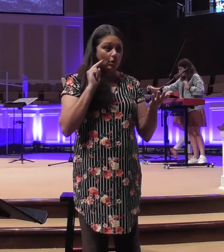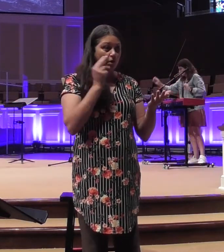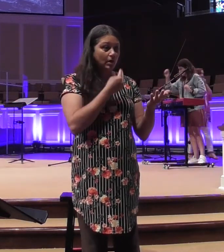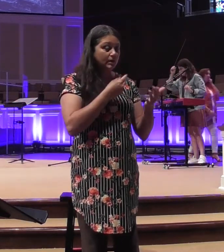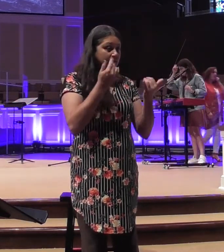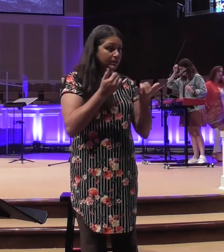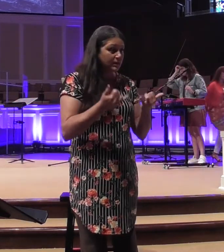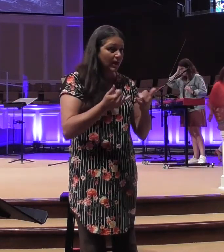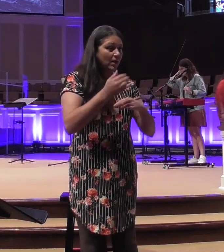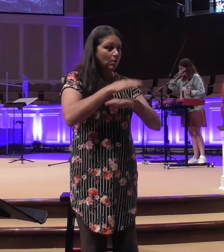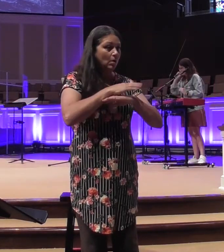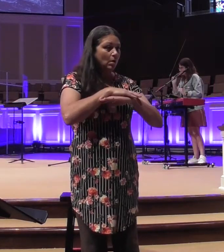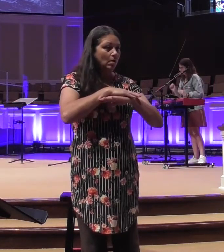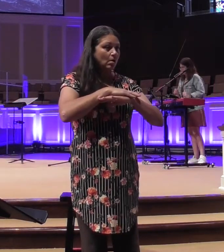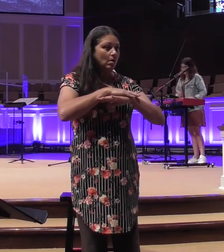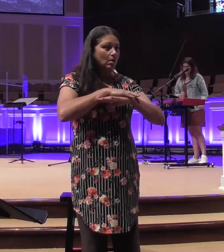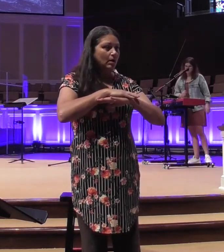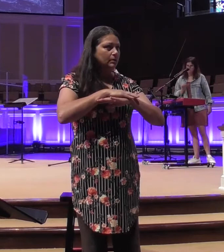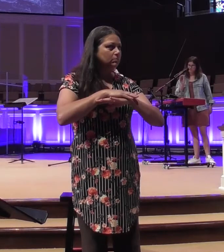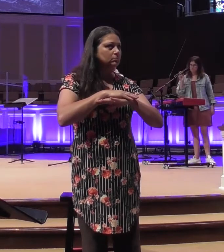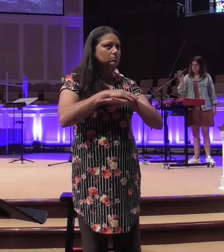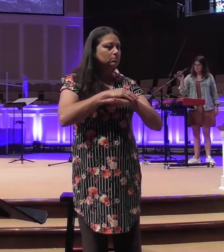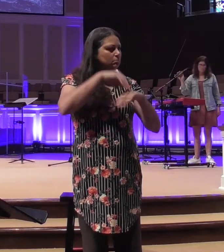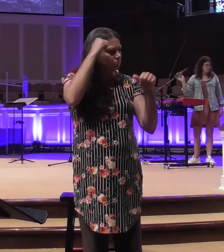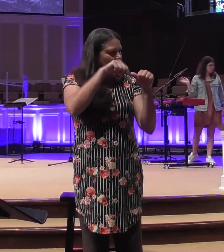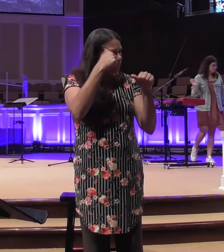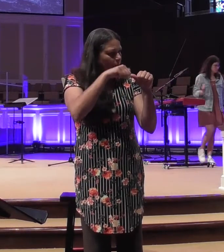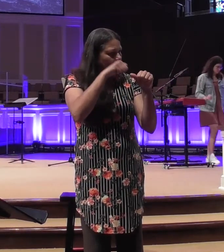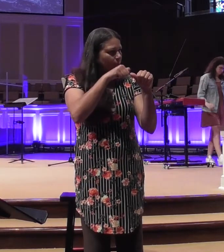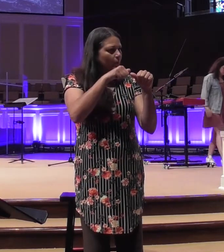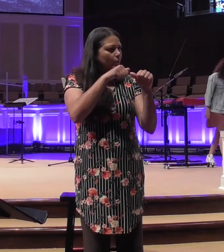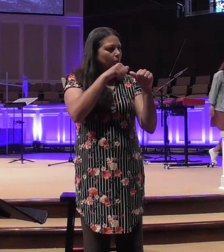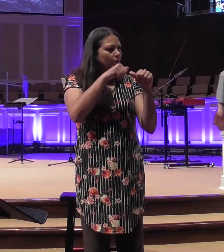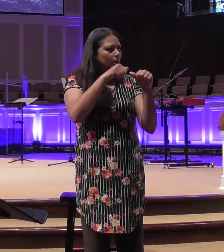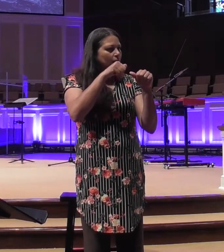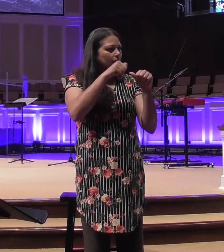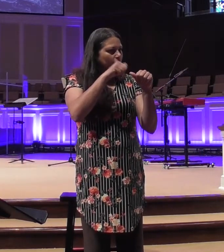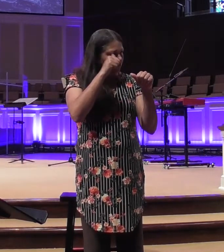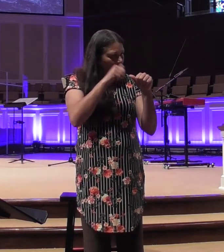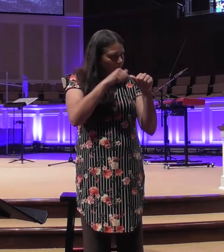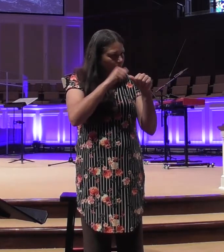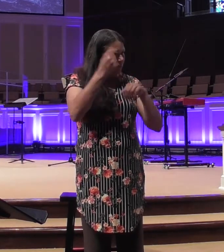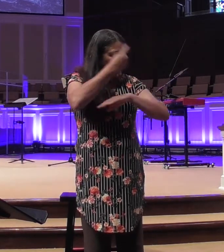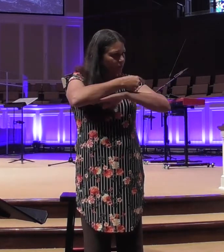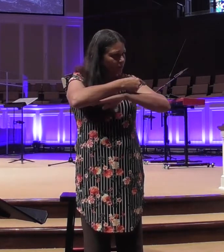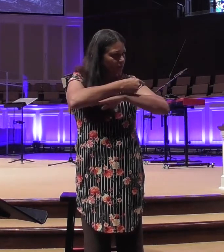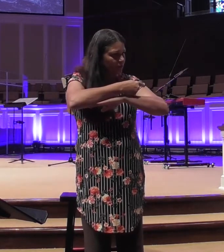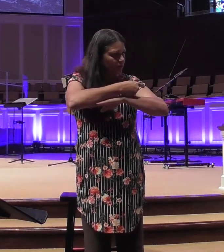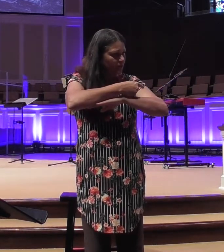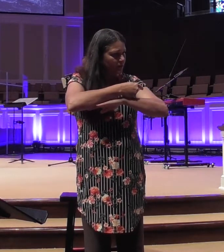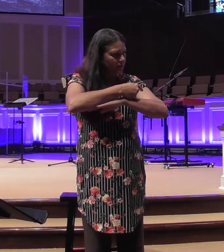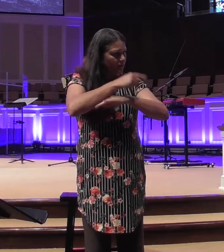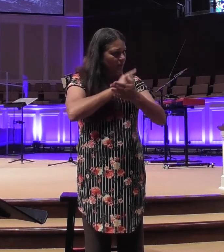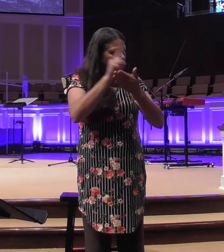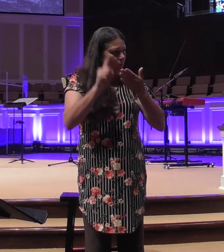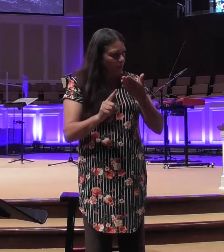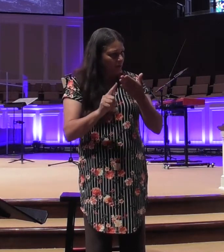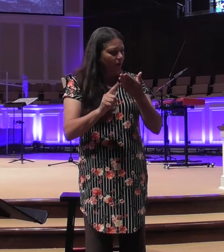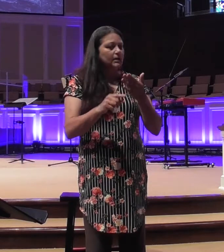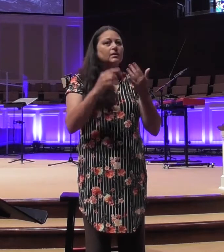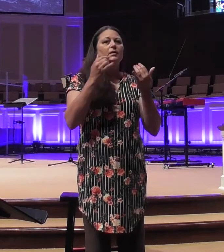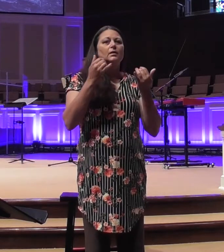where we remember this instruction from Jesus to remember him. There is power